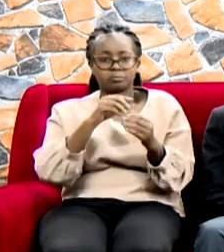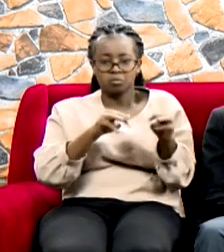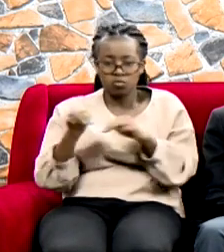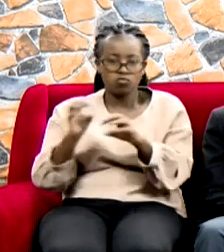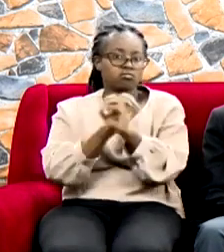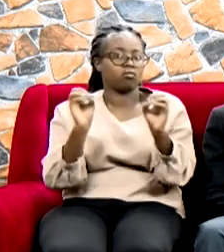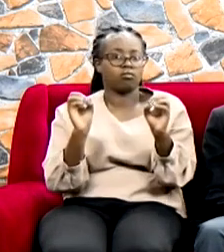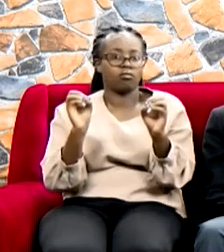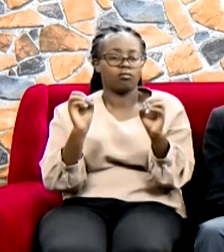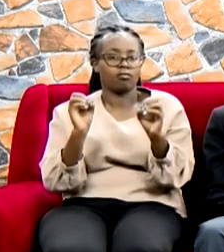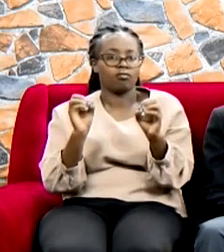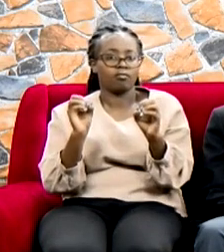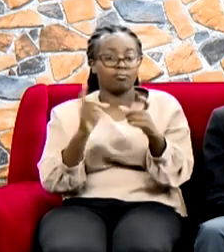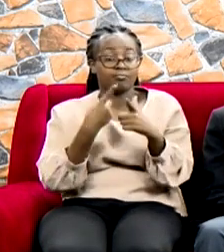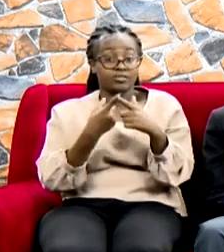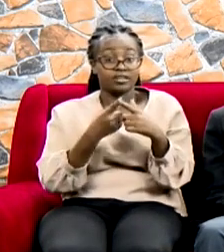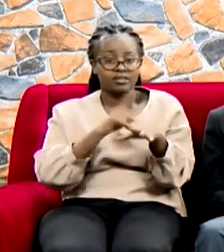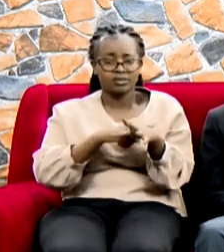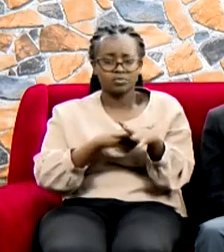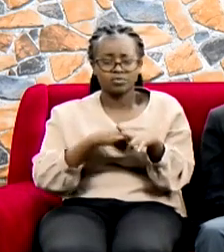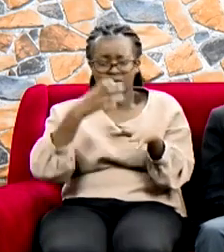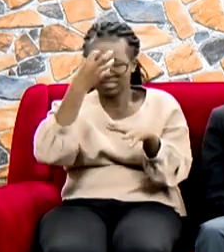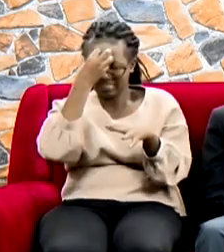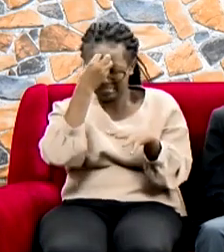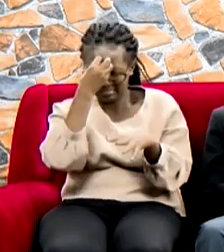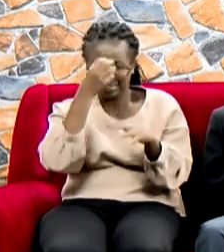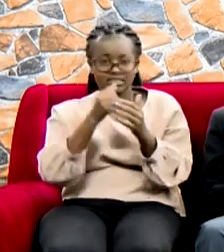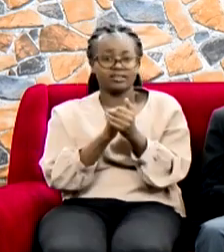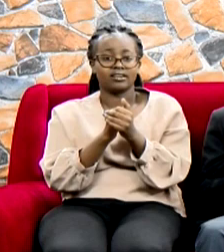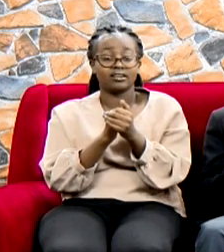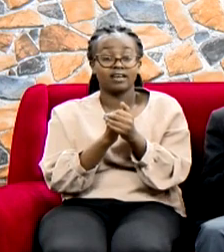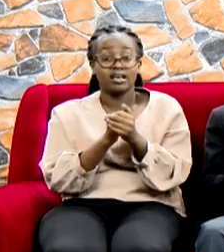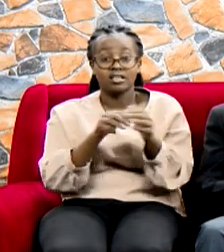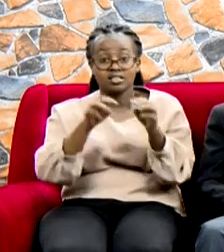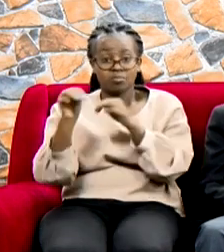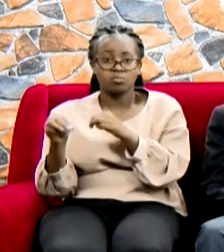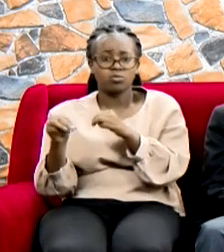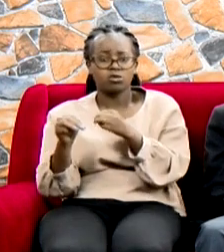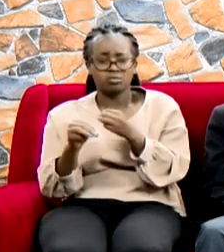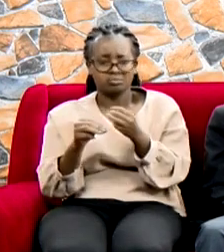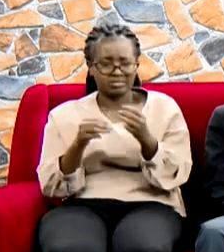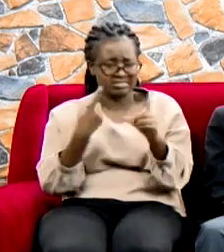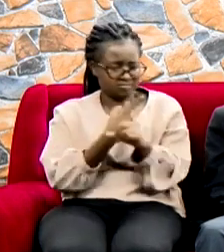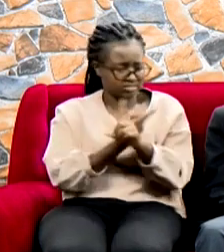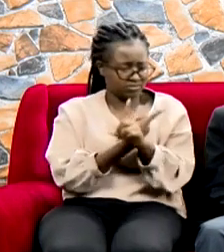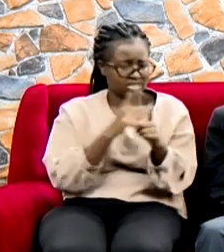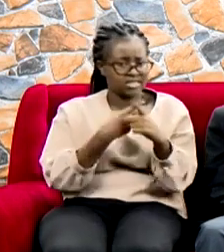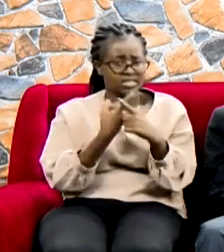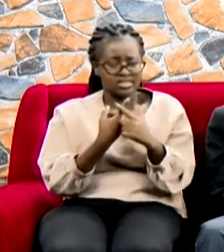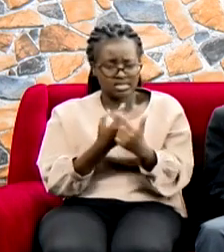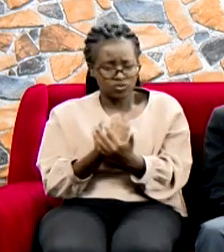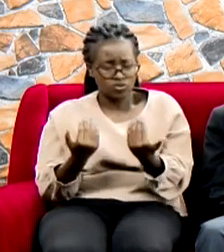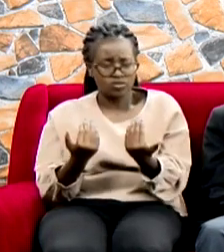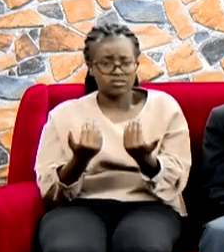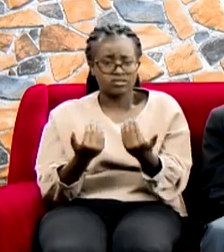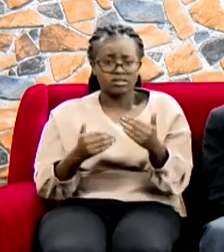opposite. Yes. And then when you're not happy and things are not moving, then the movement could be quite rigorous. And sometimes the child is kicking, and